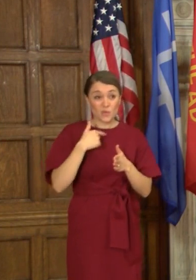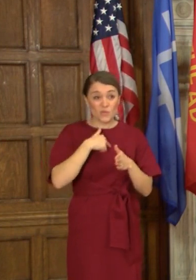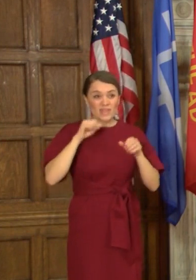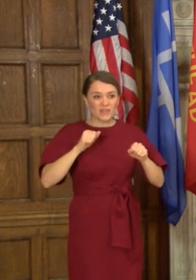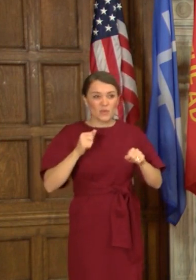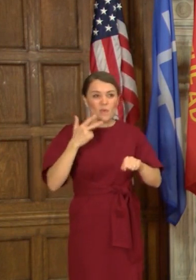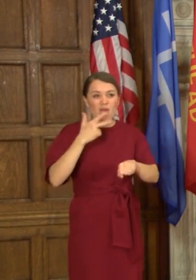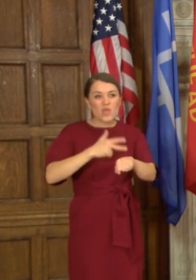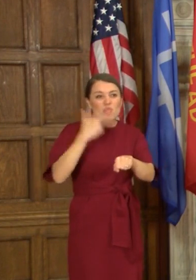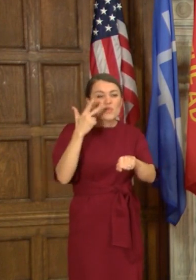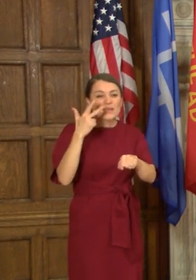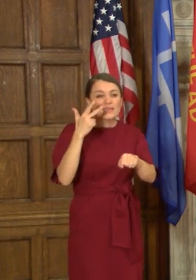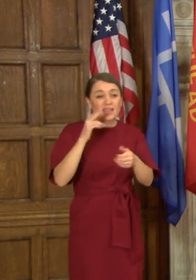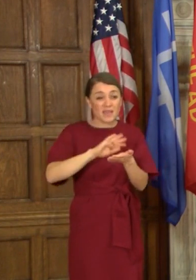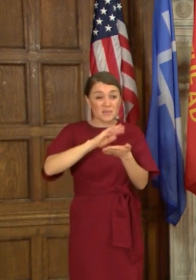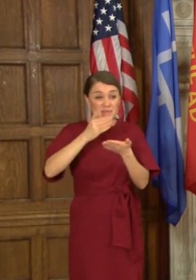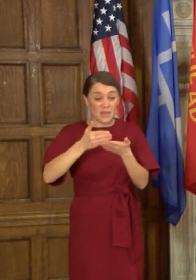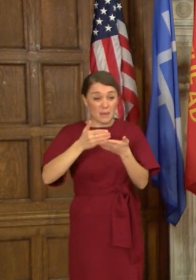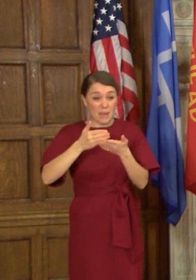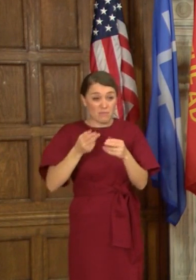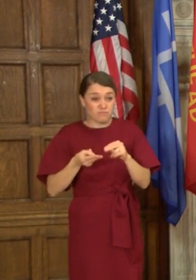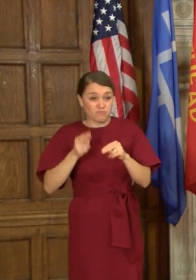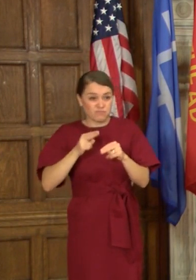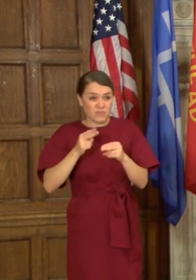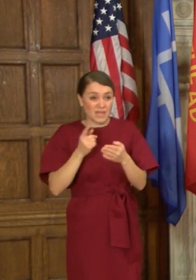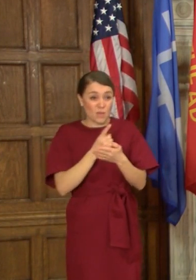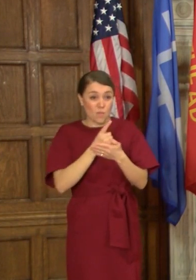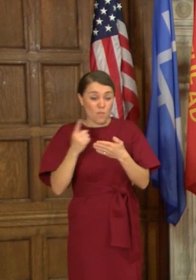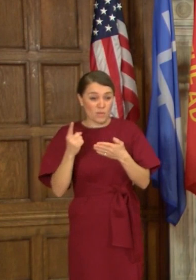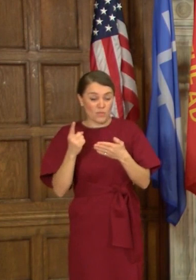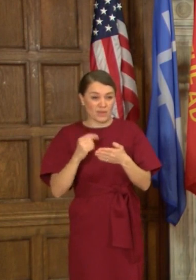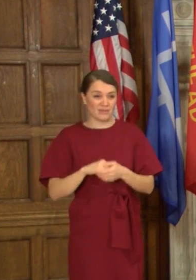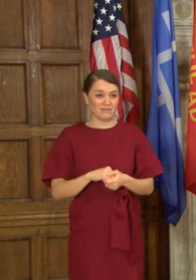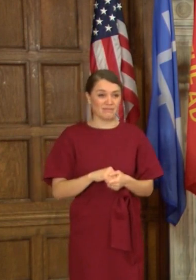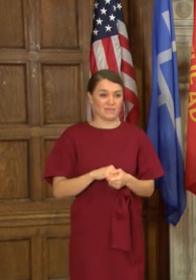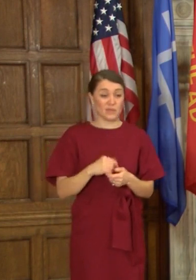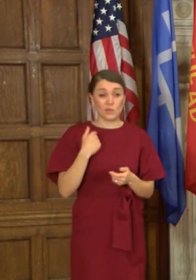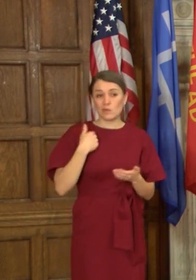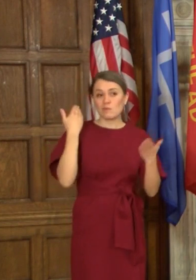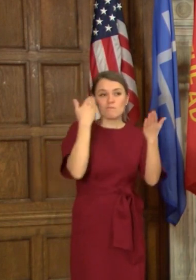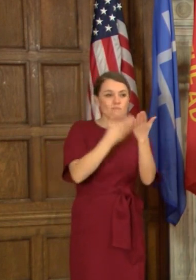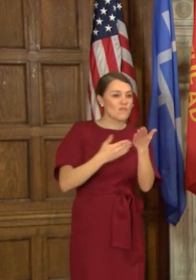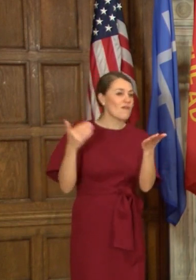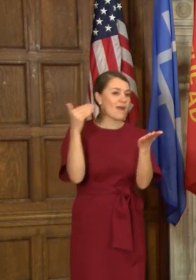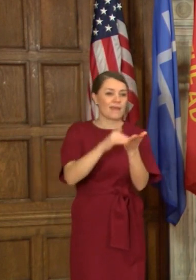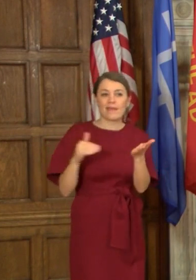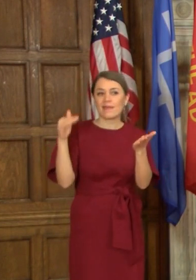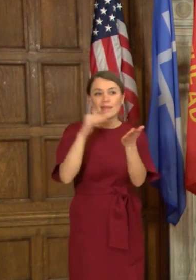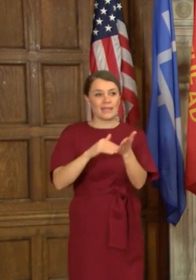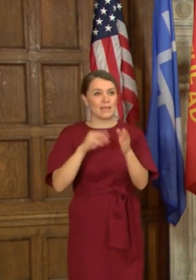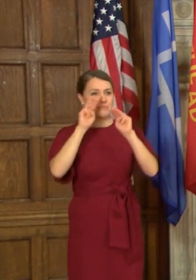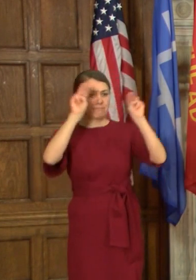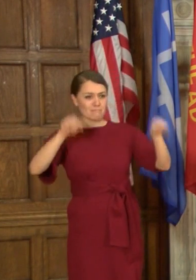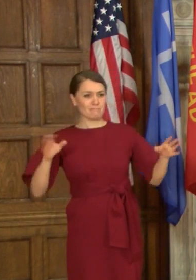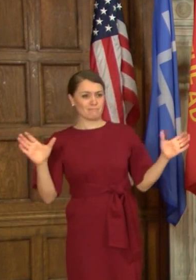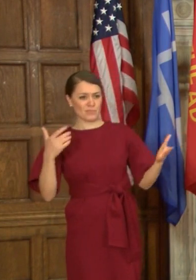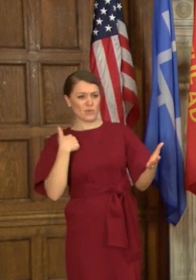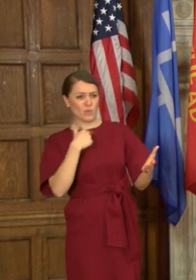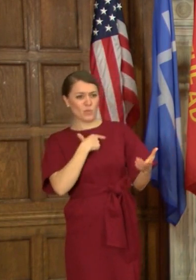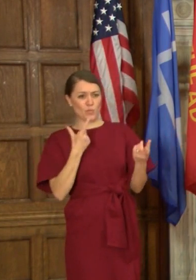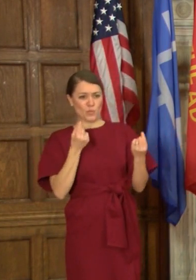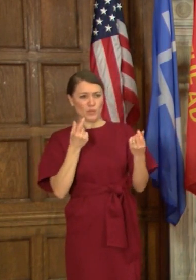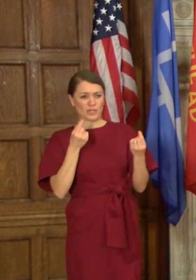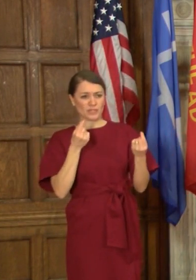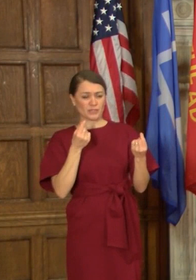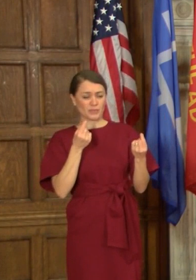times as many vaccines as we're getting in a given week. We've proven time and time again that Montanans are doing a better